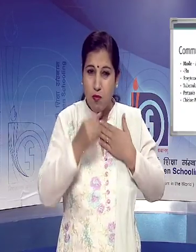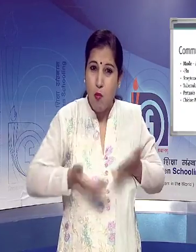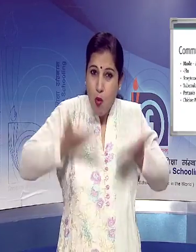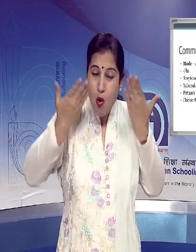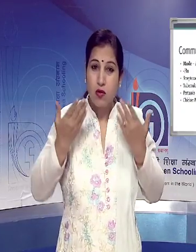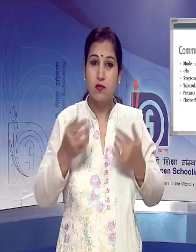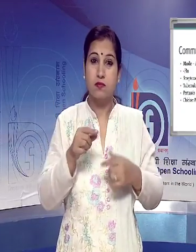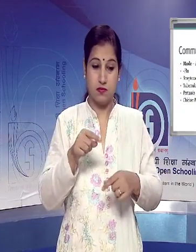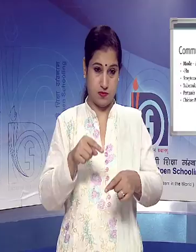chickenpox.